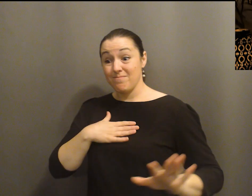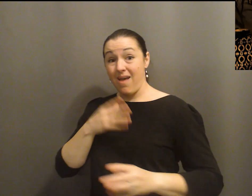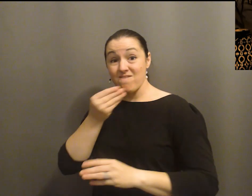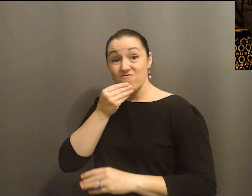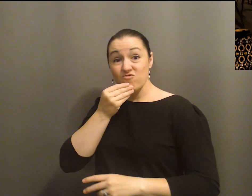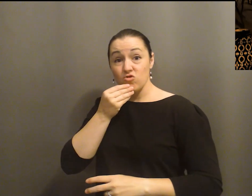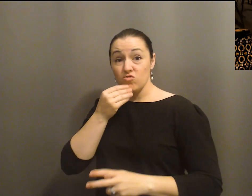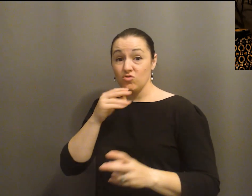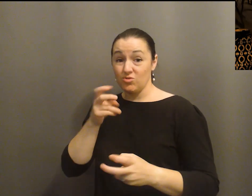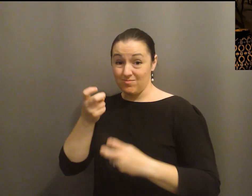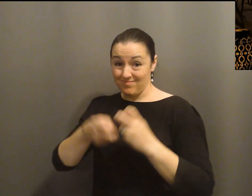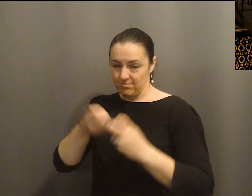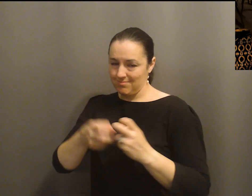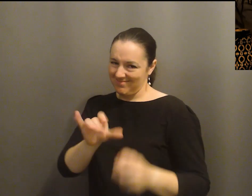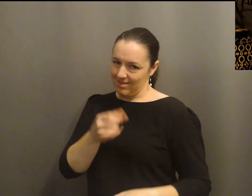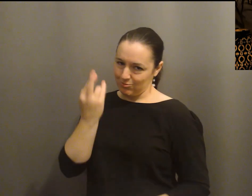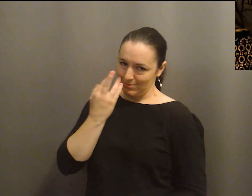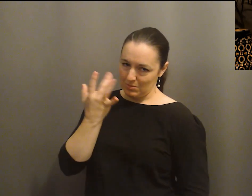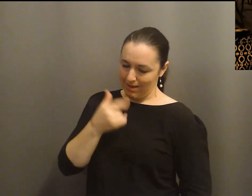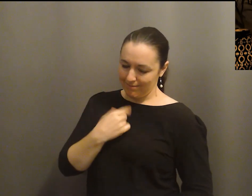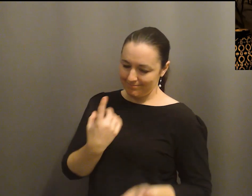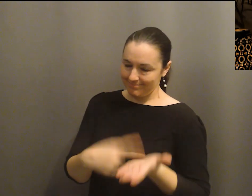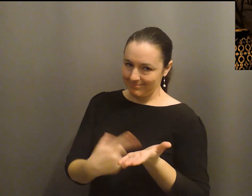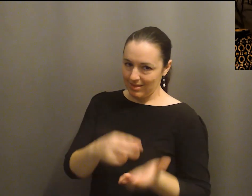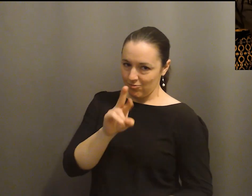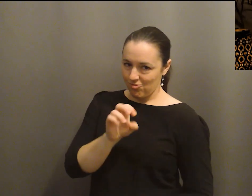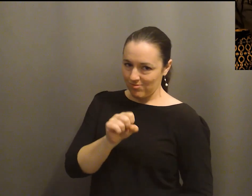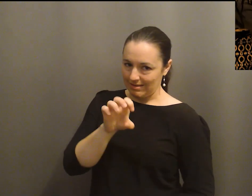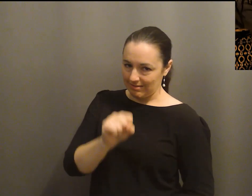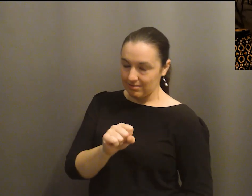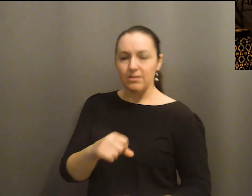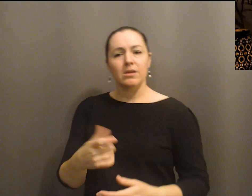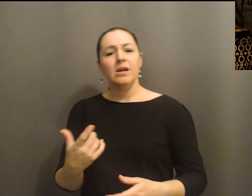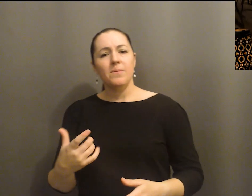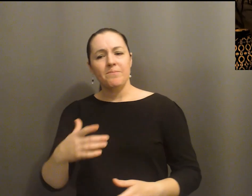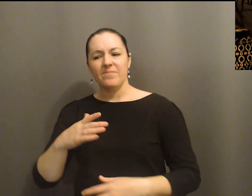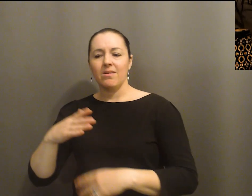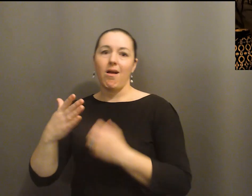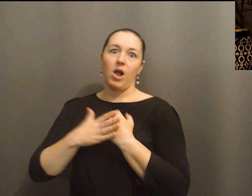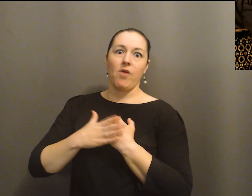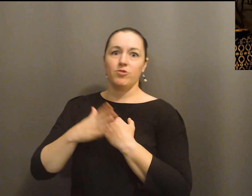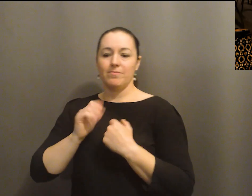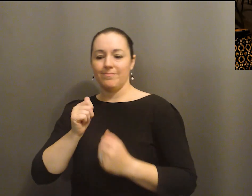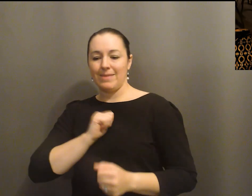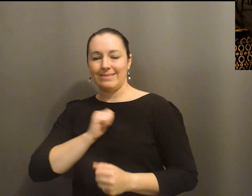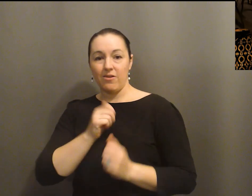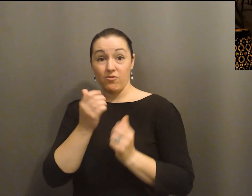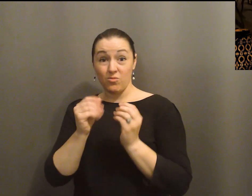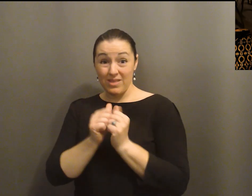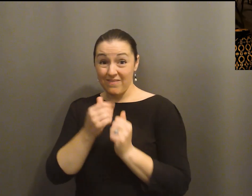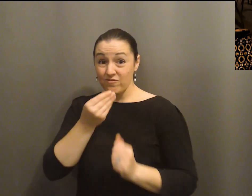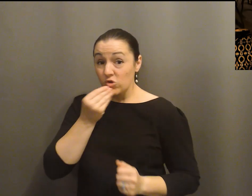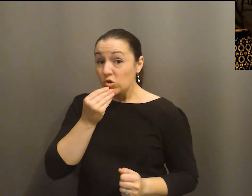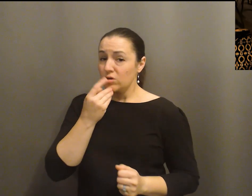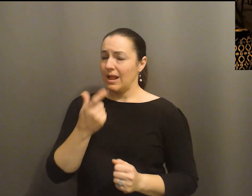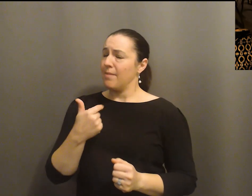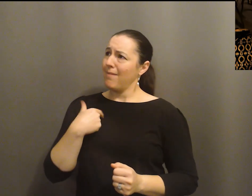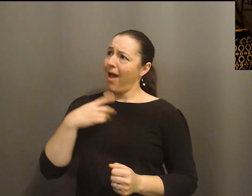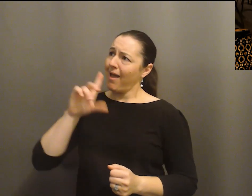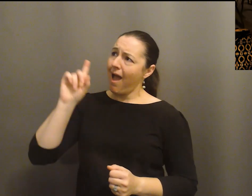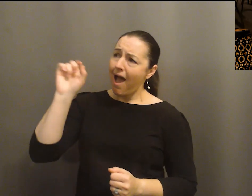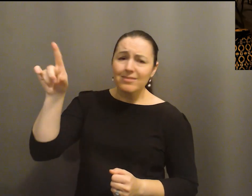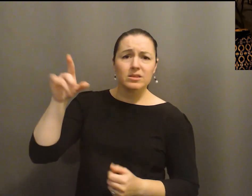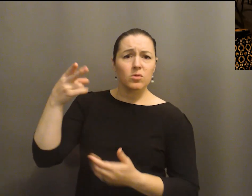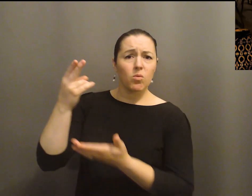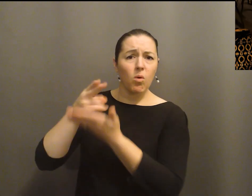with food? That's why I talked About Reese's Peanutbutter Cups Am I bringing my issues To comfort myself With food? Am I bringing that To the Holy Spirit And asking Him To